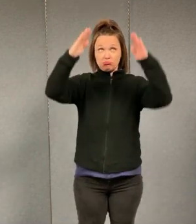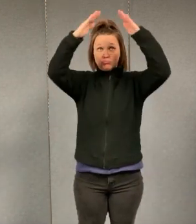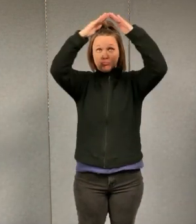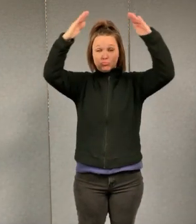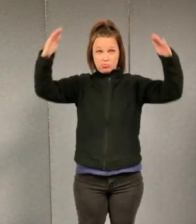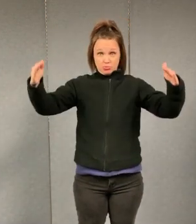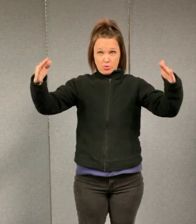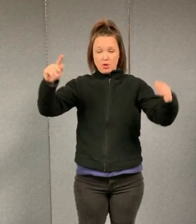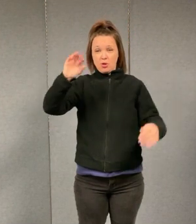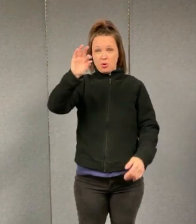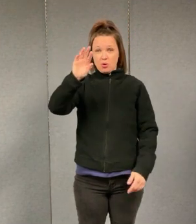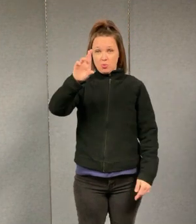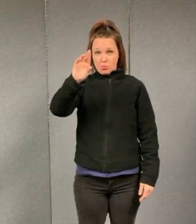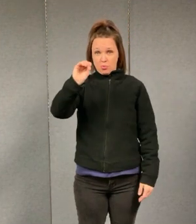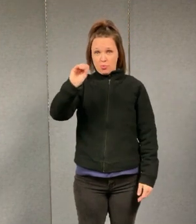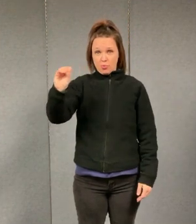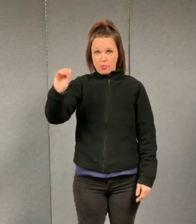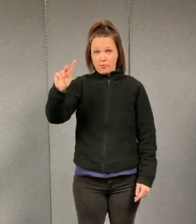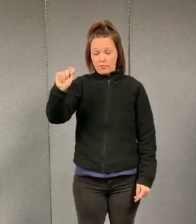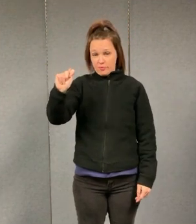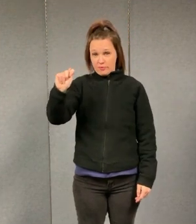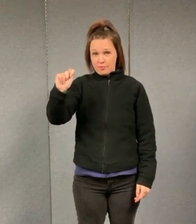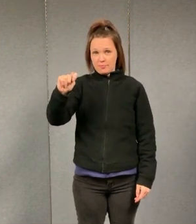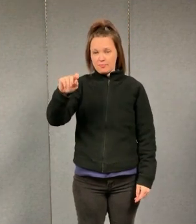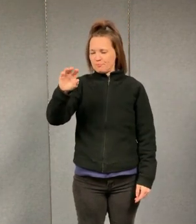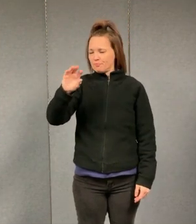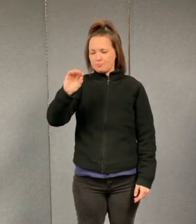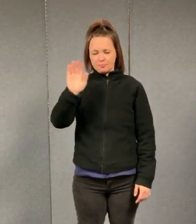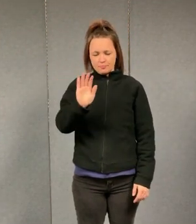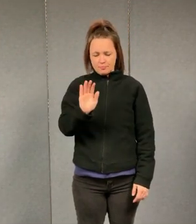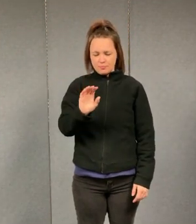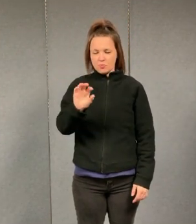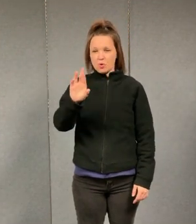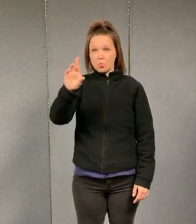cost, which will be fun because we'll use our new triangle formula.